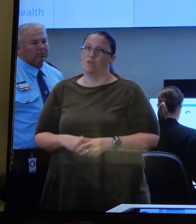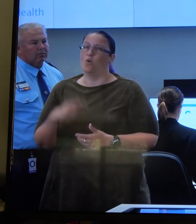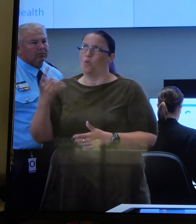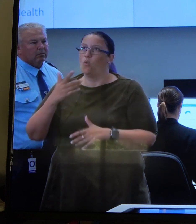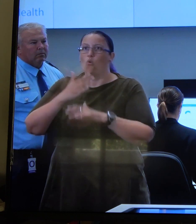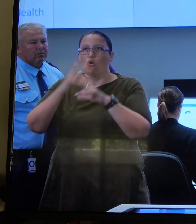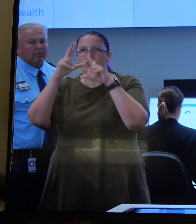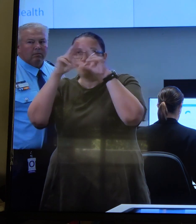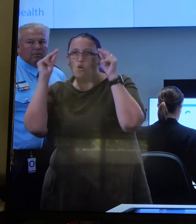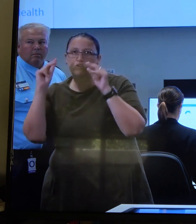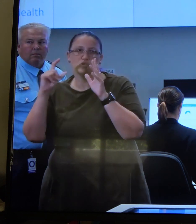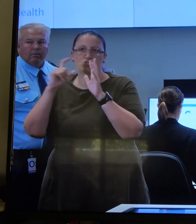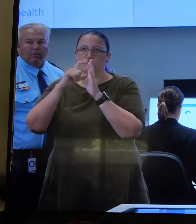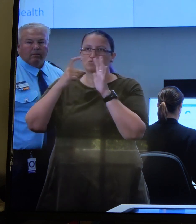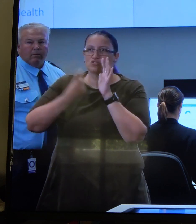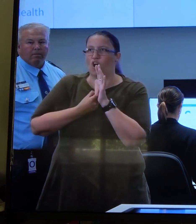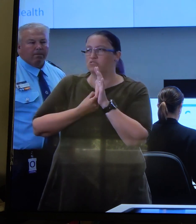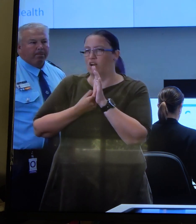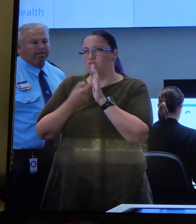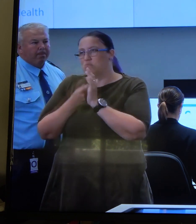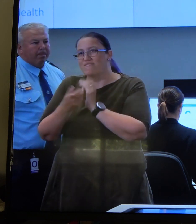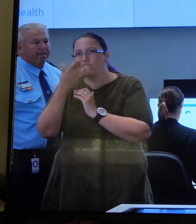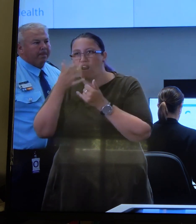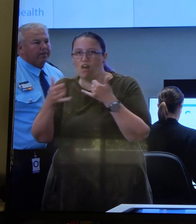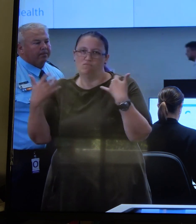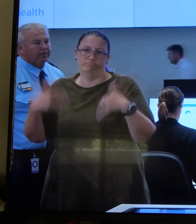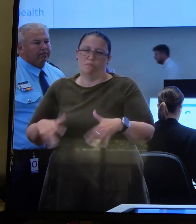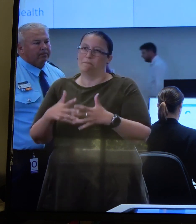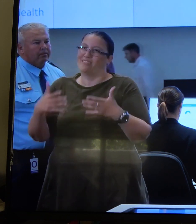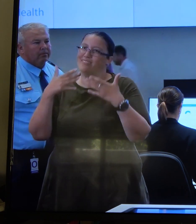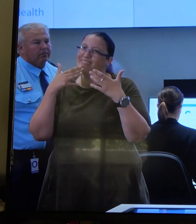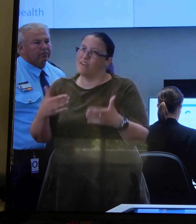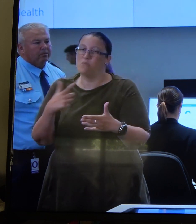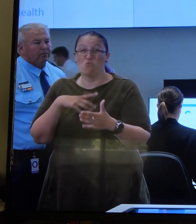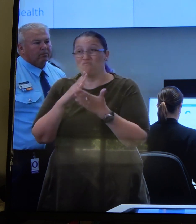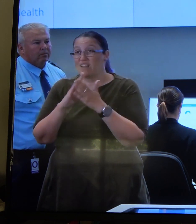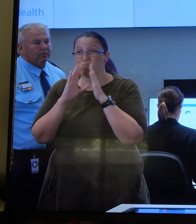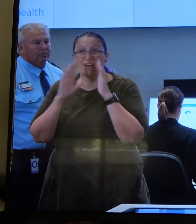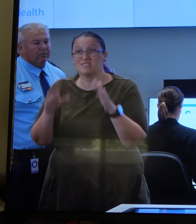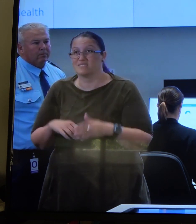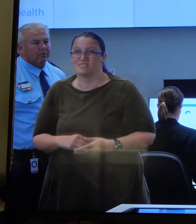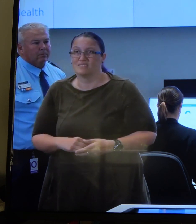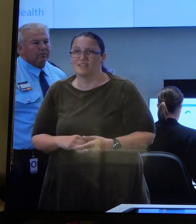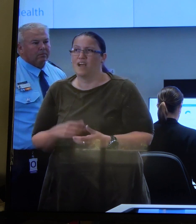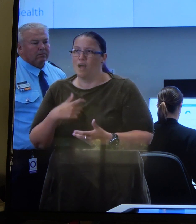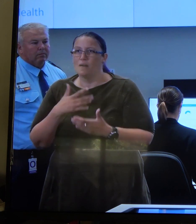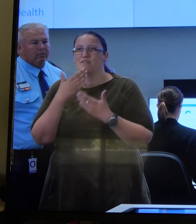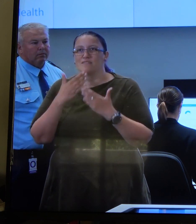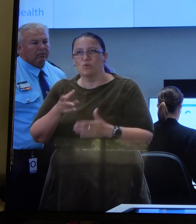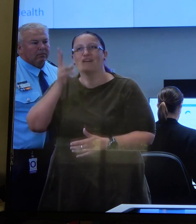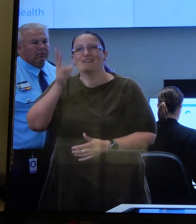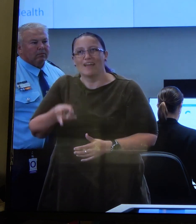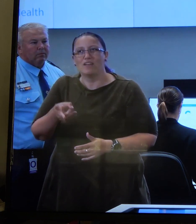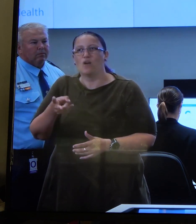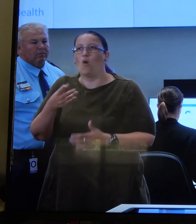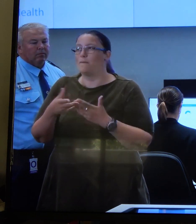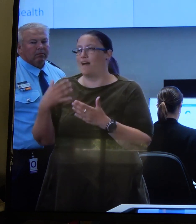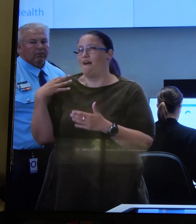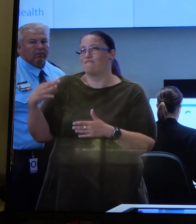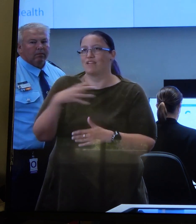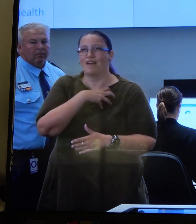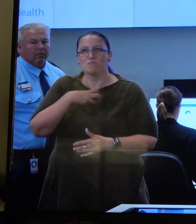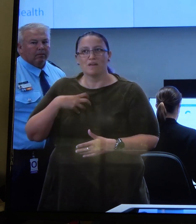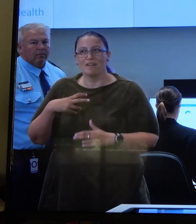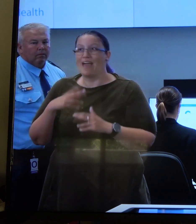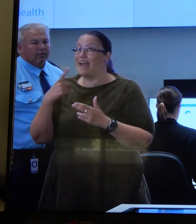our thanks, because they're incredible. And I just want to say again, thank you on behalf of the government and the community to every one of our frontline